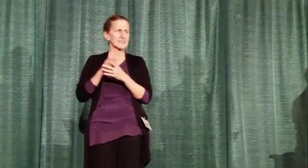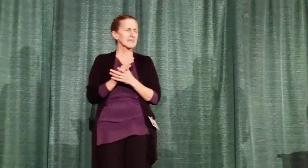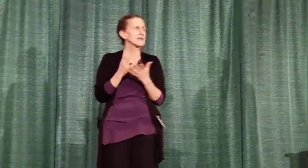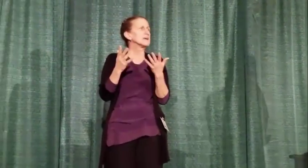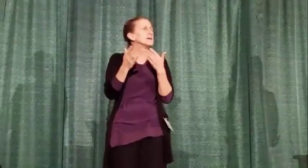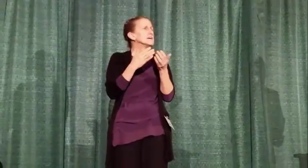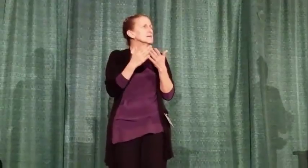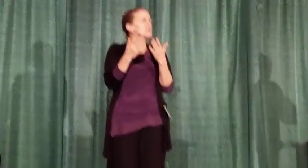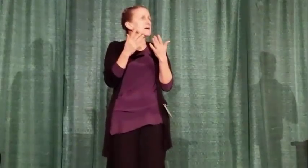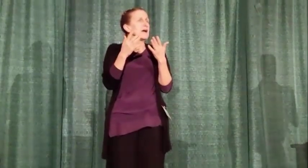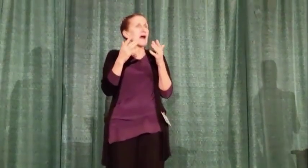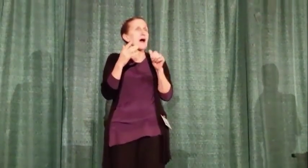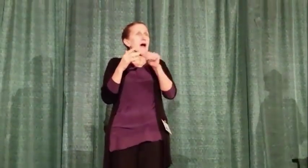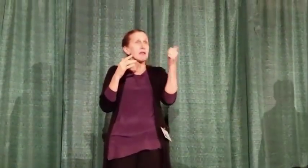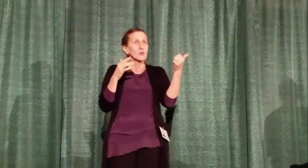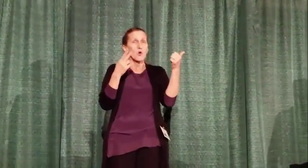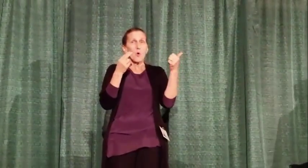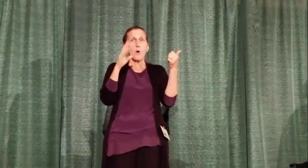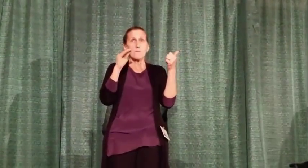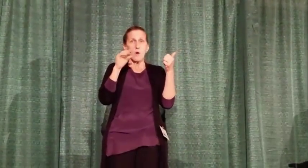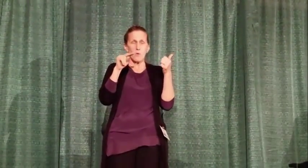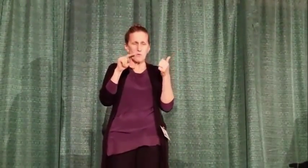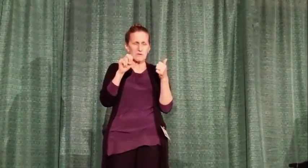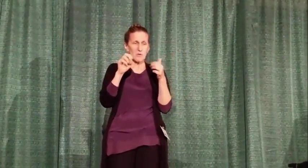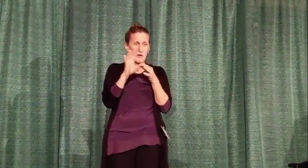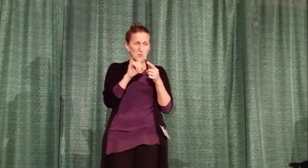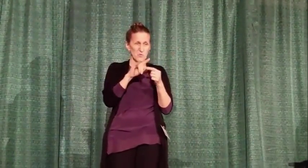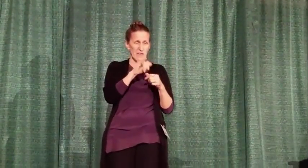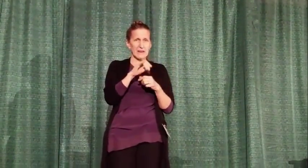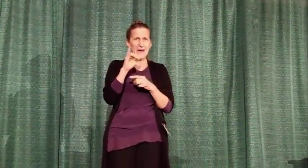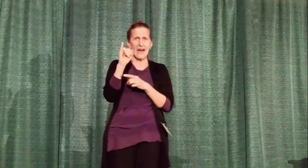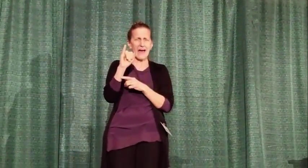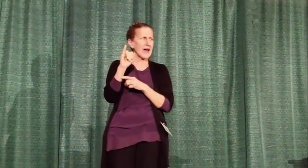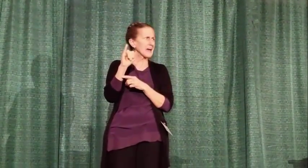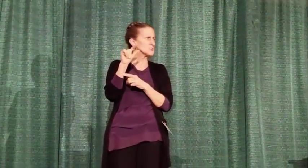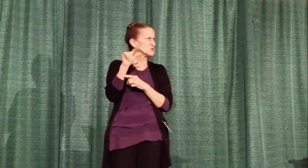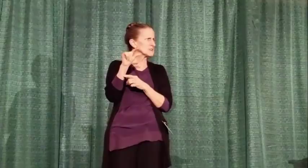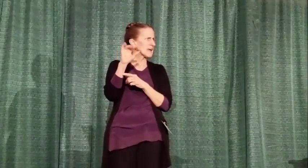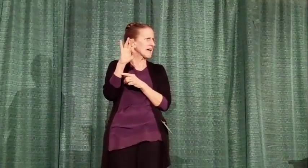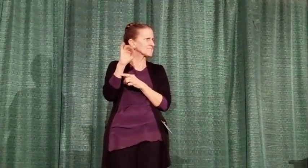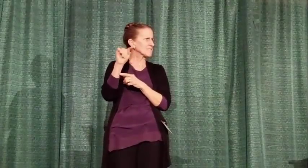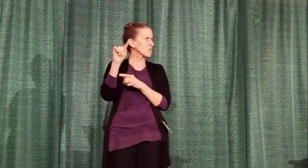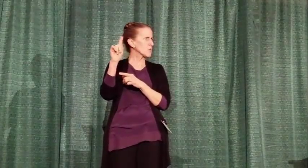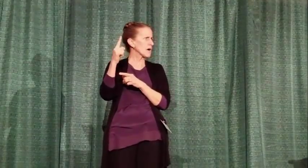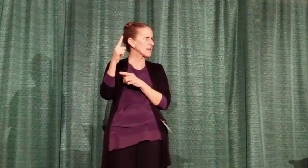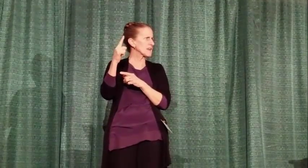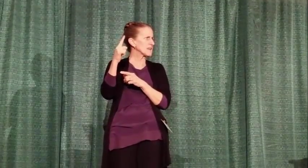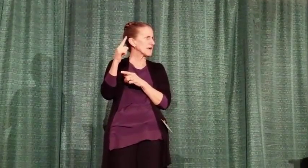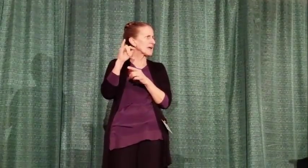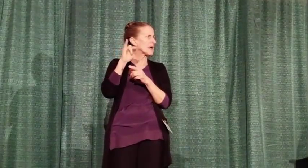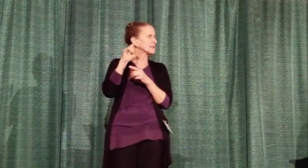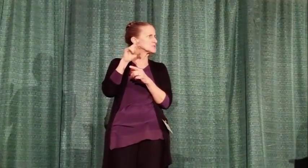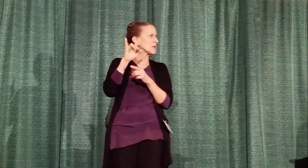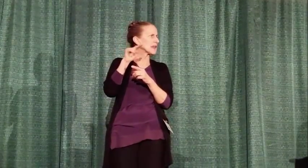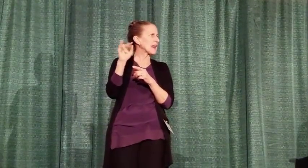And then the other hormone that's related to insulin, IGF-1, insulin-like growth factor 1. Sure,